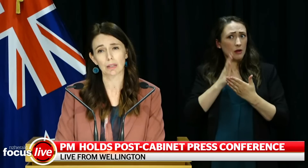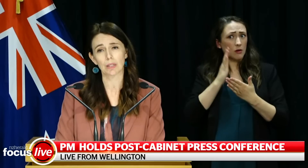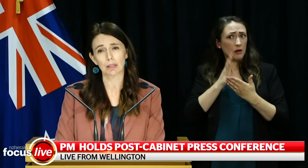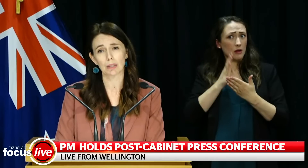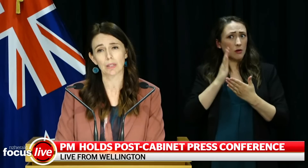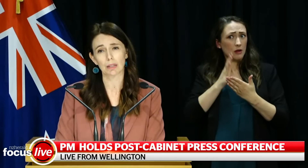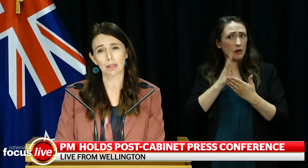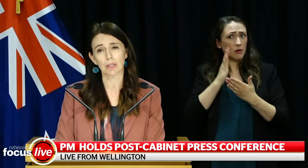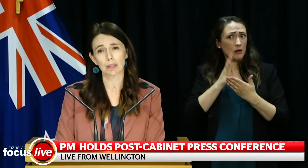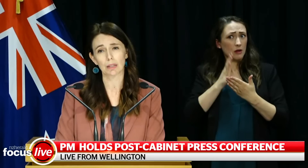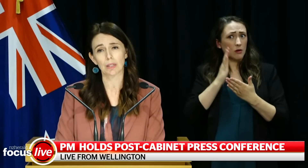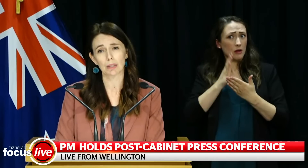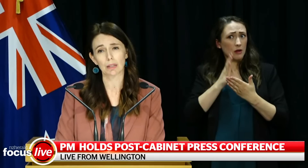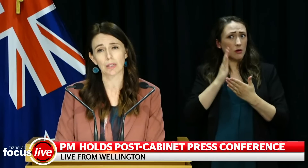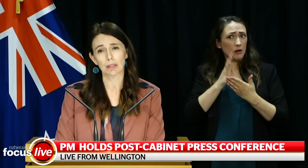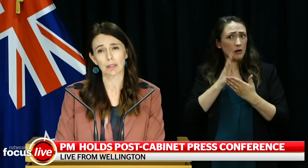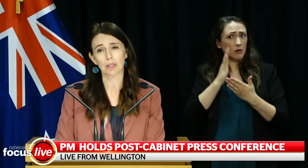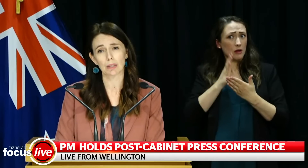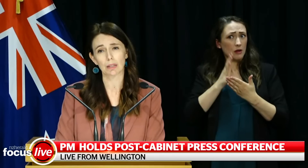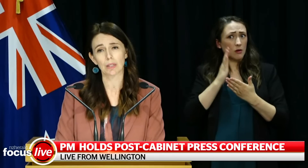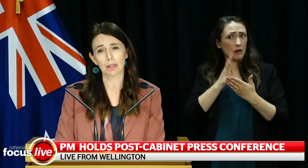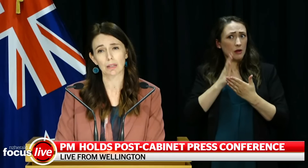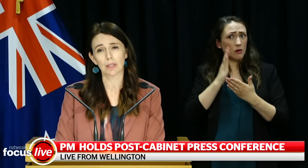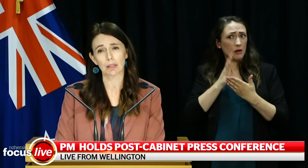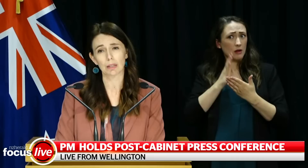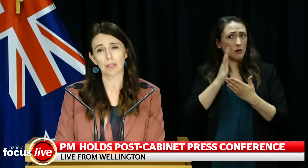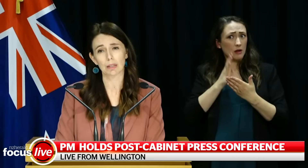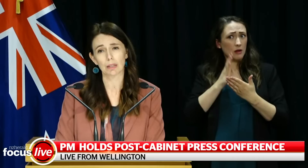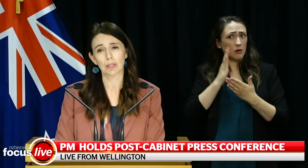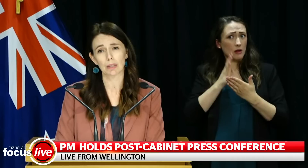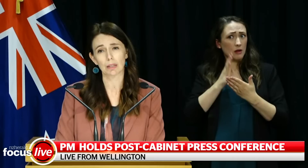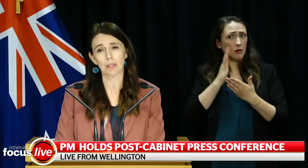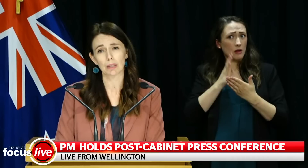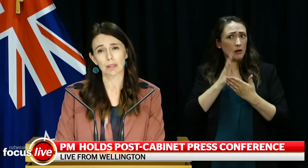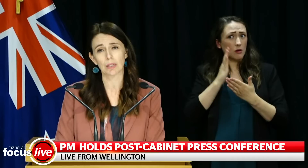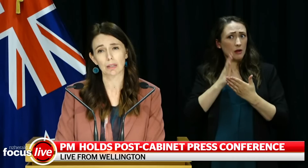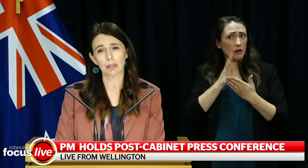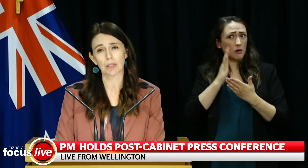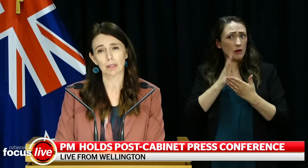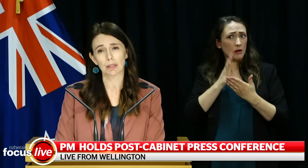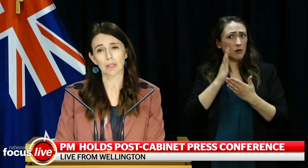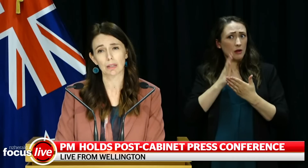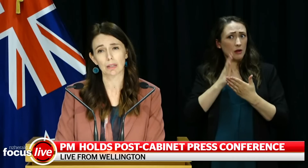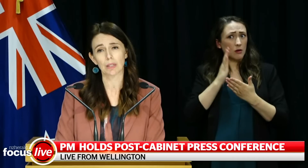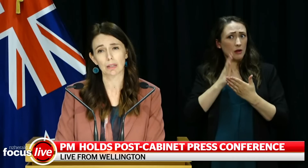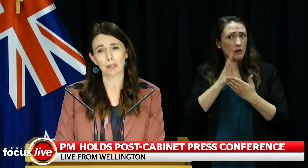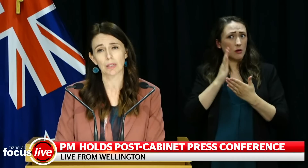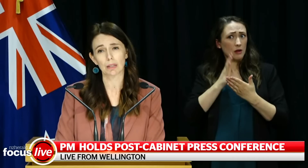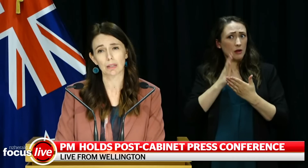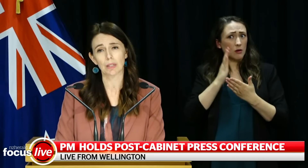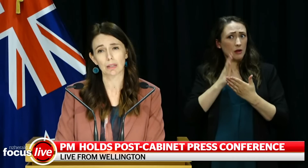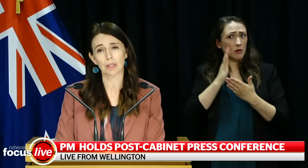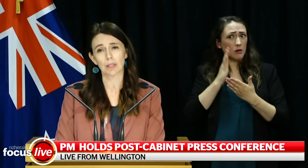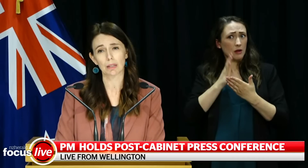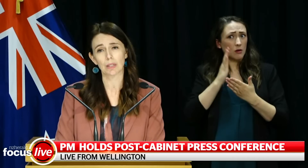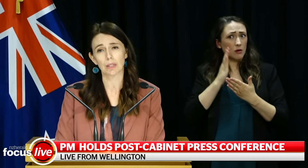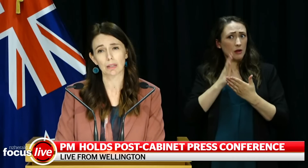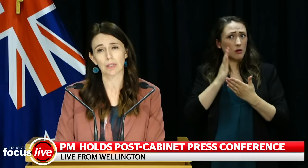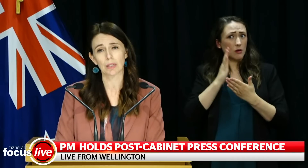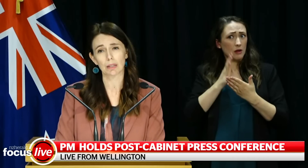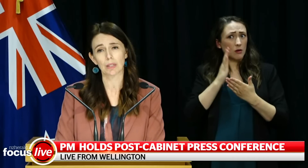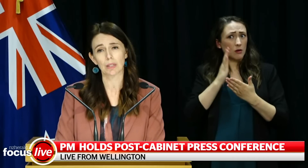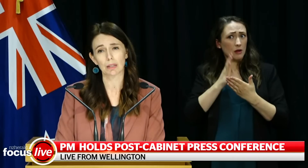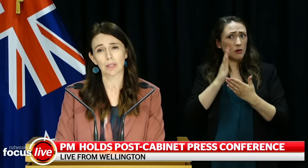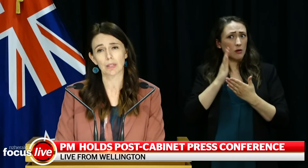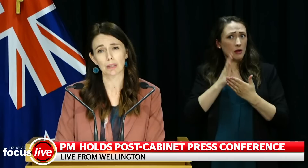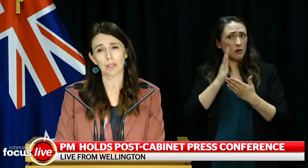I'm going to leave it at that, if I may. But this is going through Cabinet next Monday. I've said it's under active consideration and we'll be getting into details of that next week. But why can't you Prime